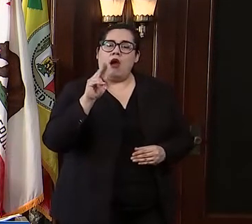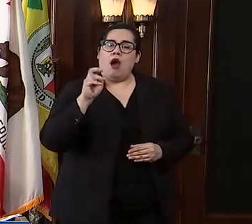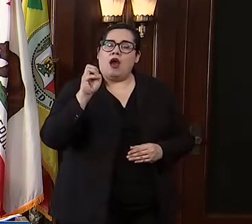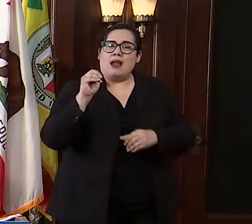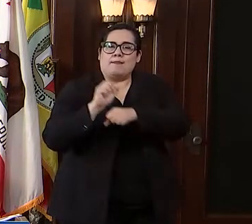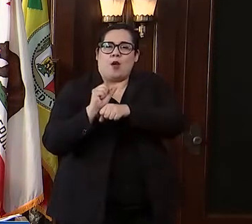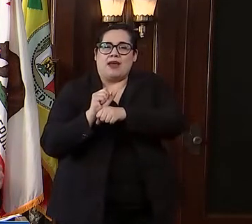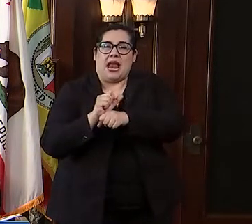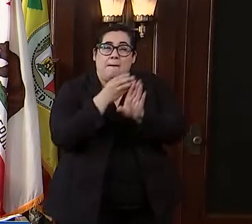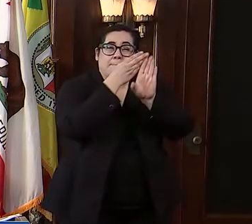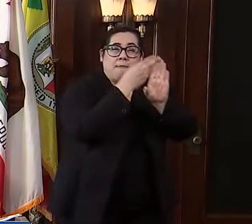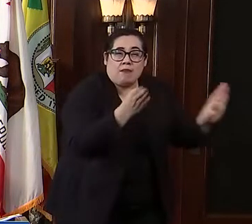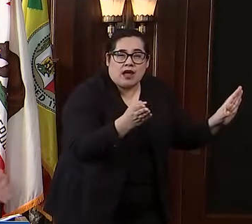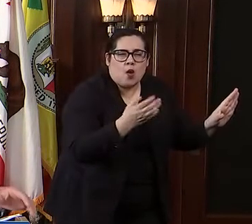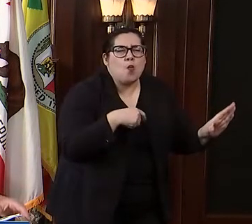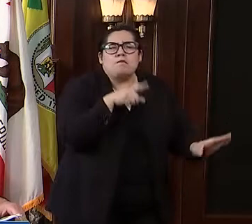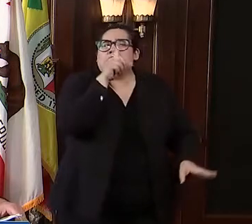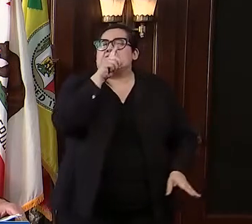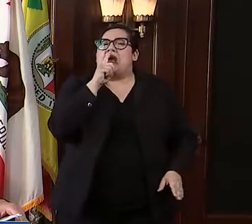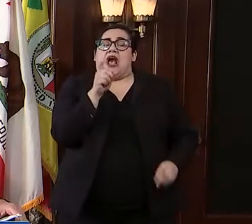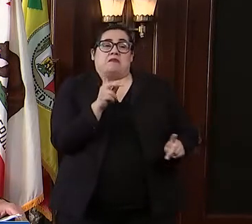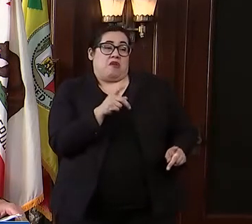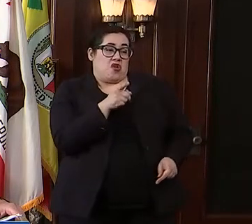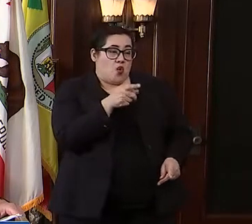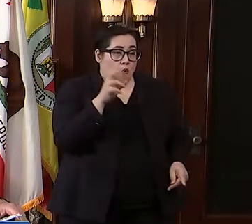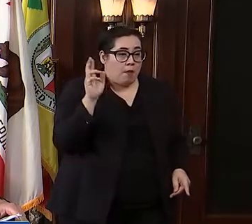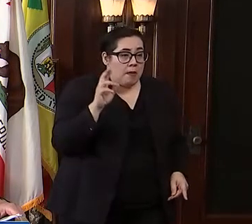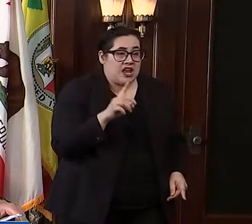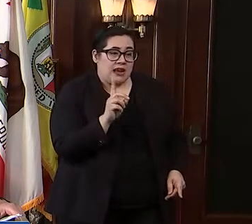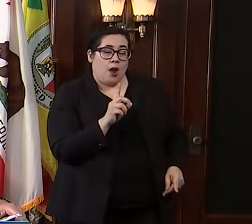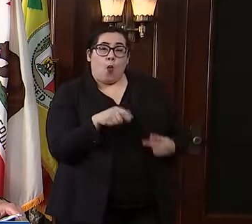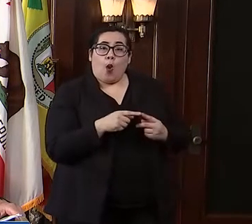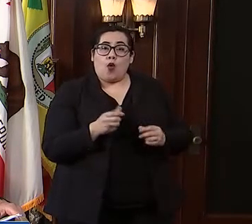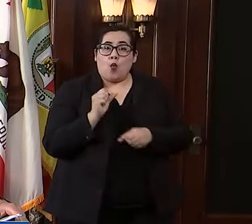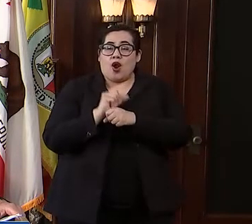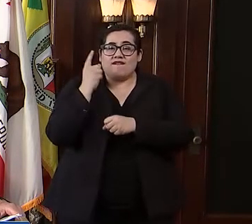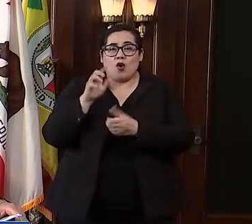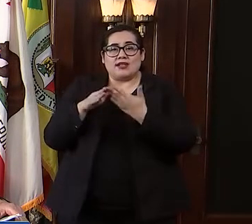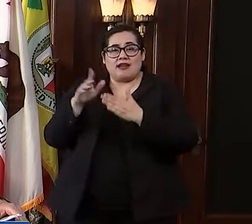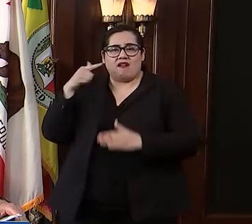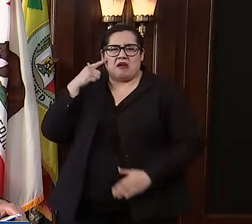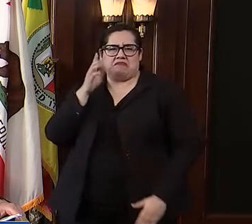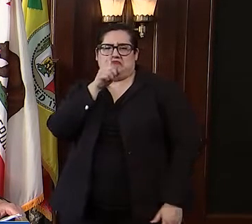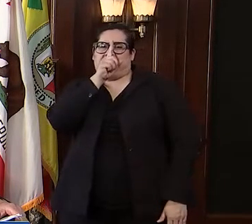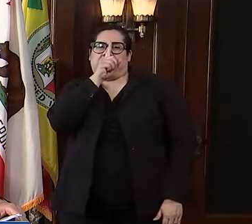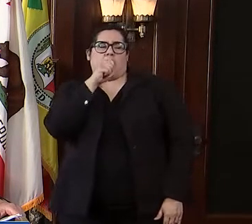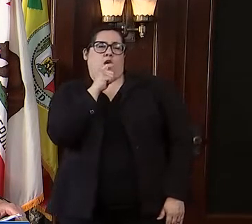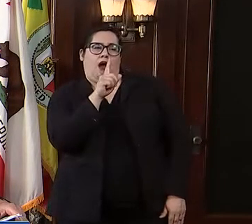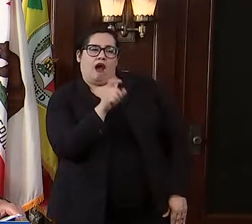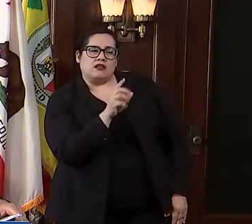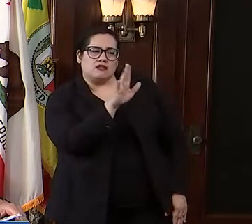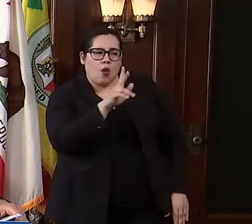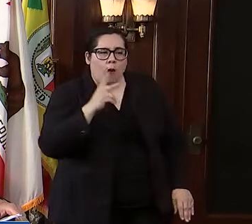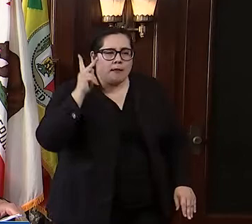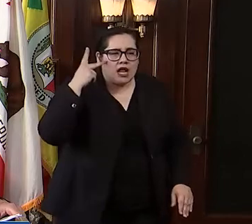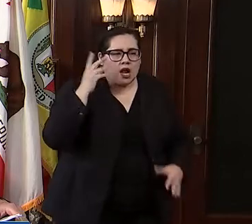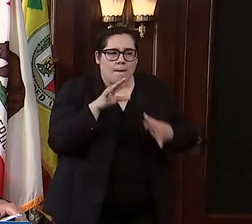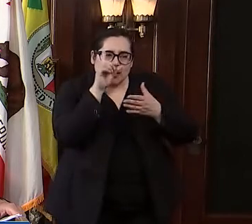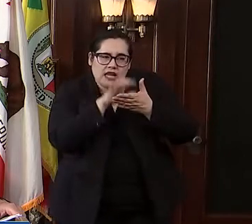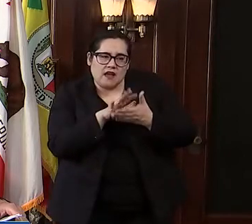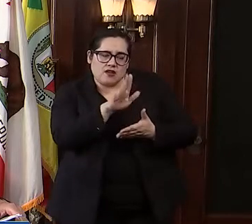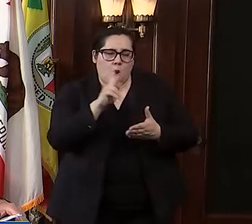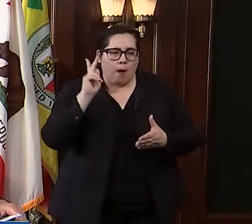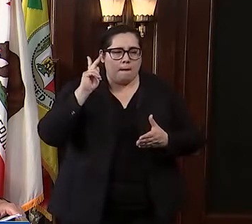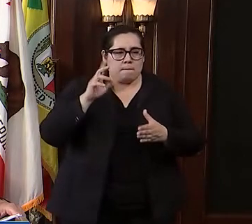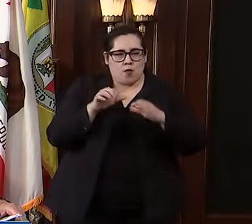people whether they're Republicans or Democrats or independents when they work for city government. We don't ask people's party affiliations when we